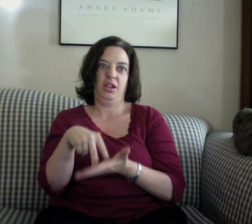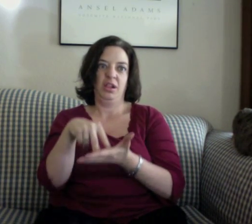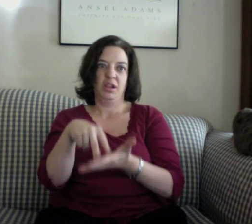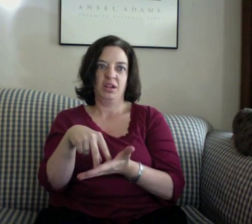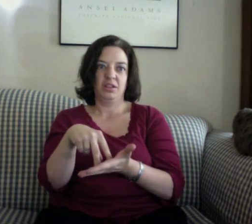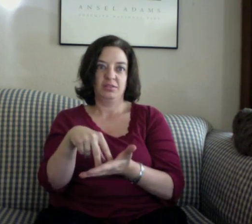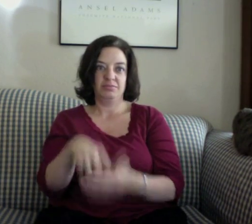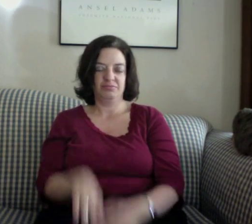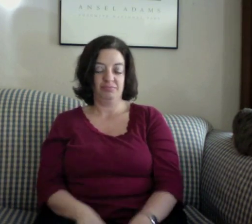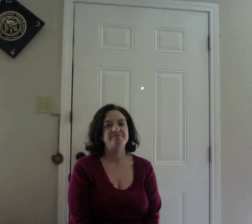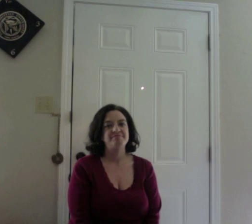just standing there.